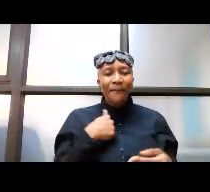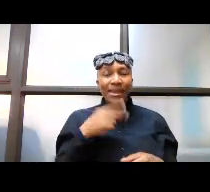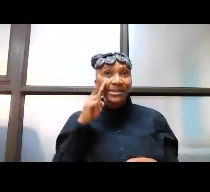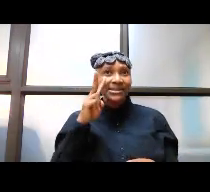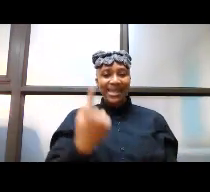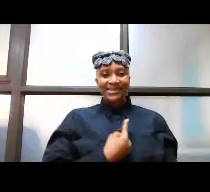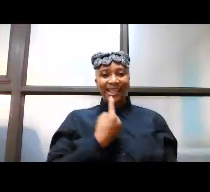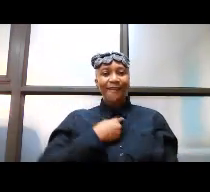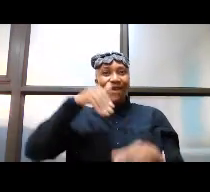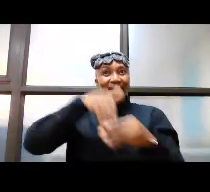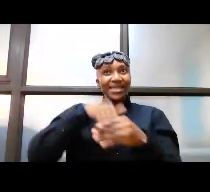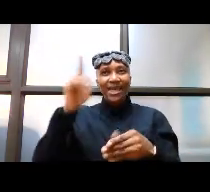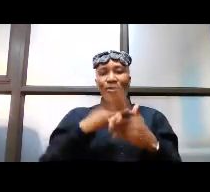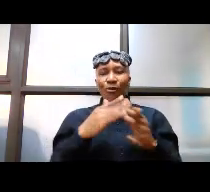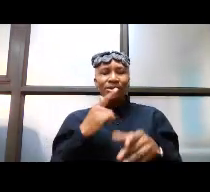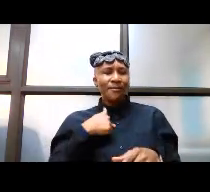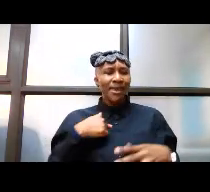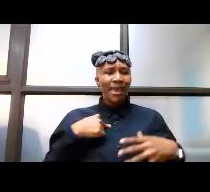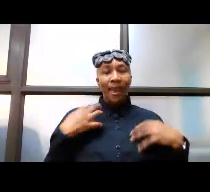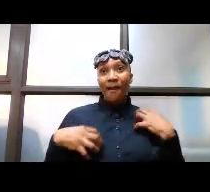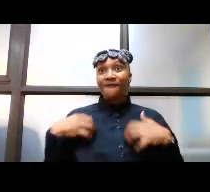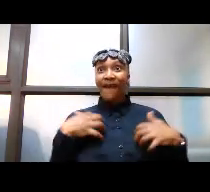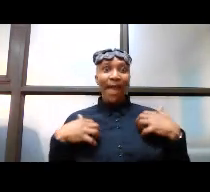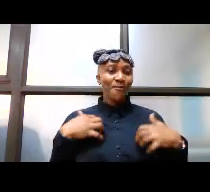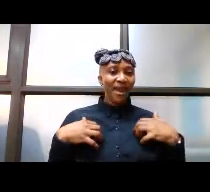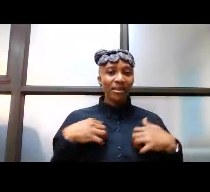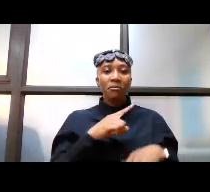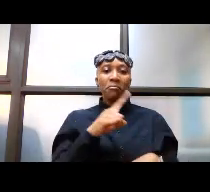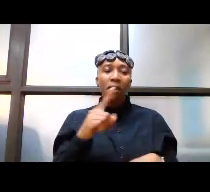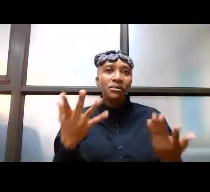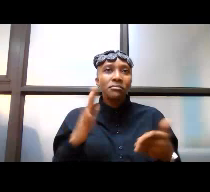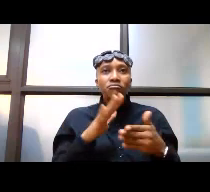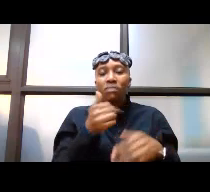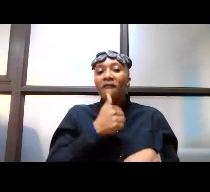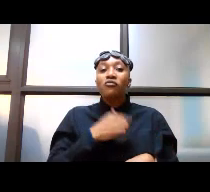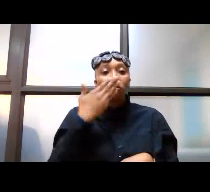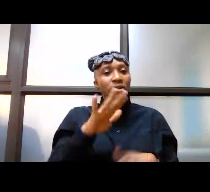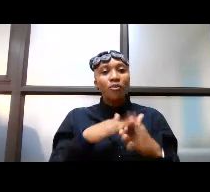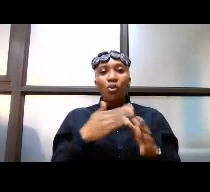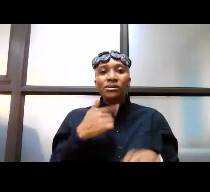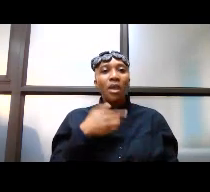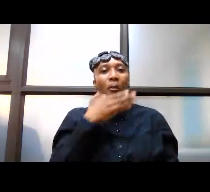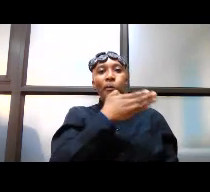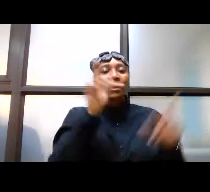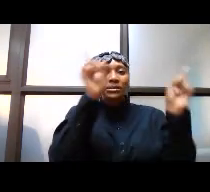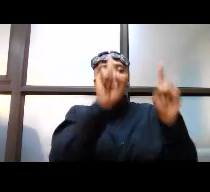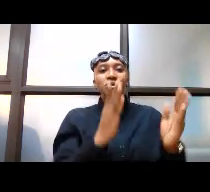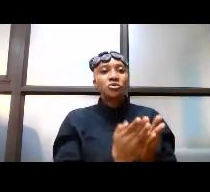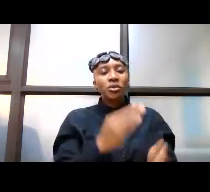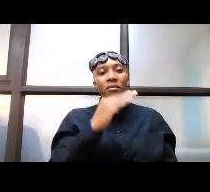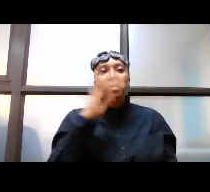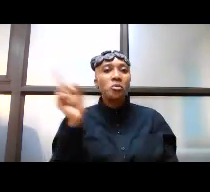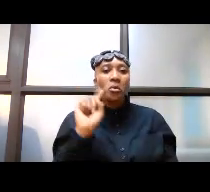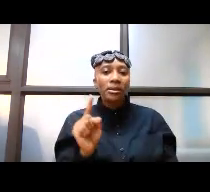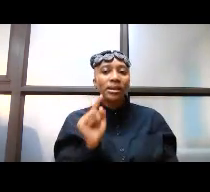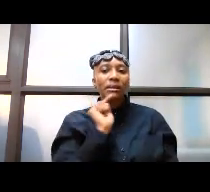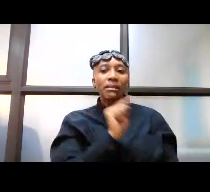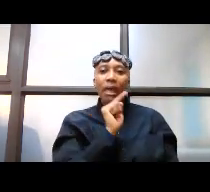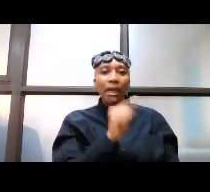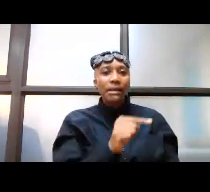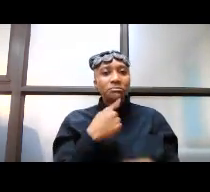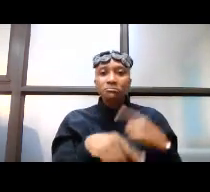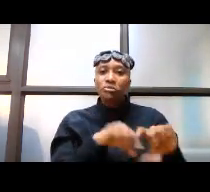there. But unfortunately, because I'm in a special schools, that did not really go well